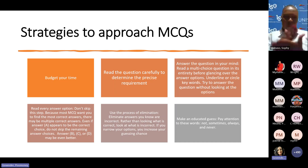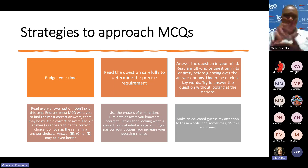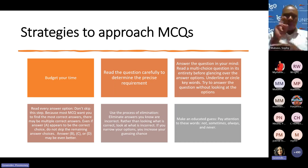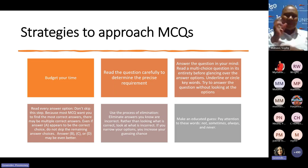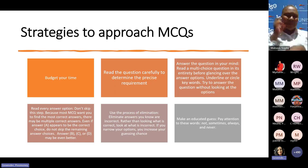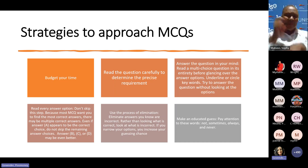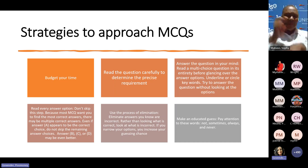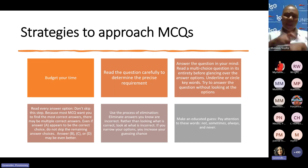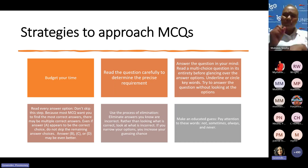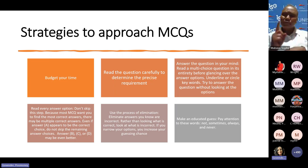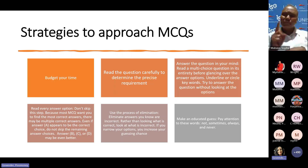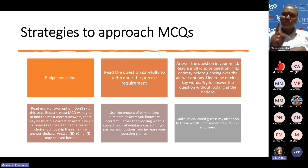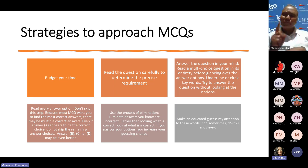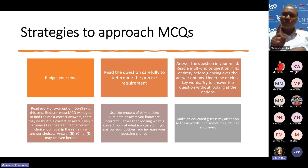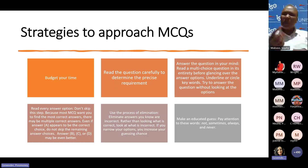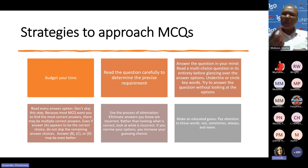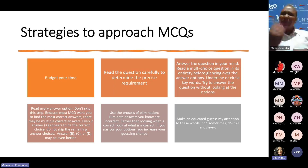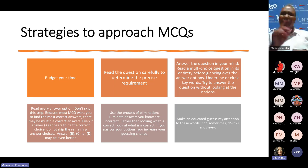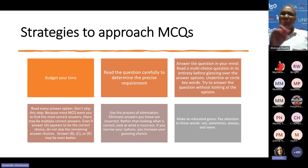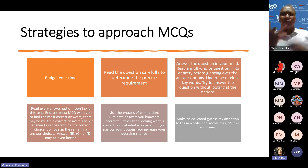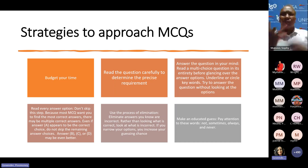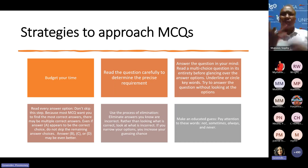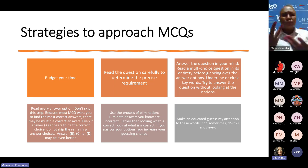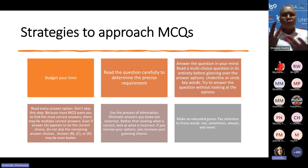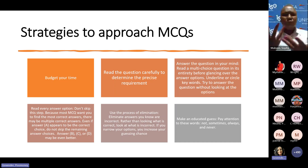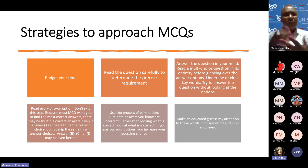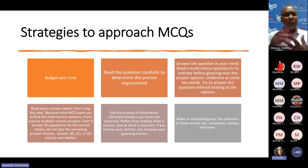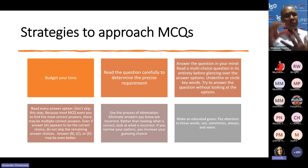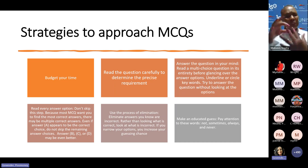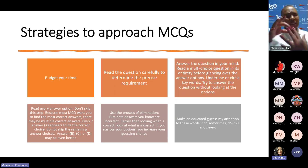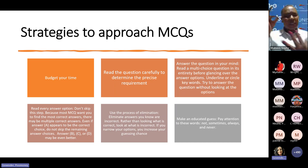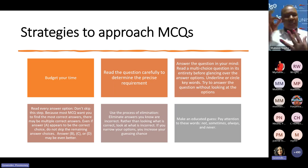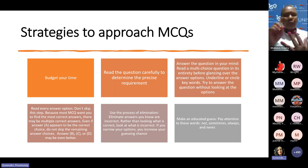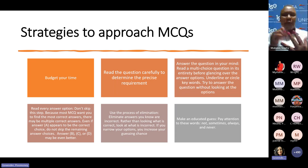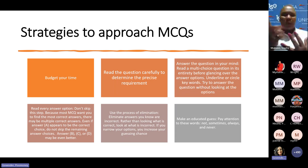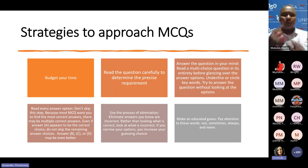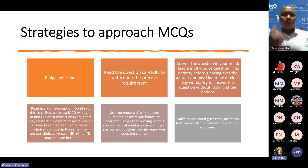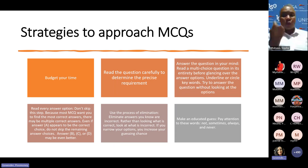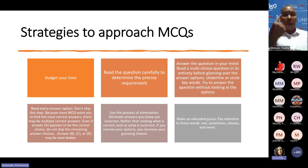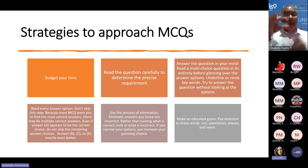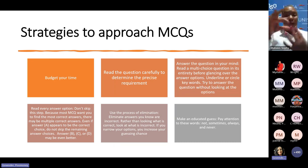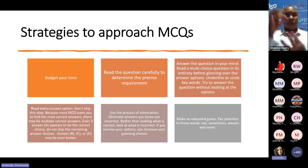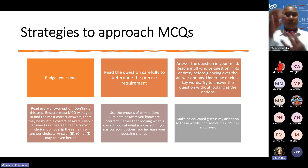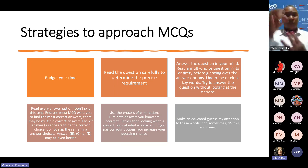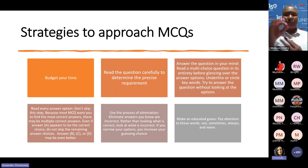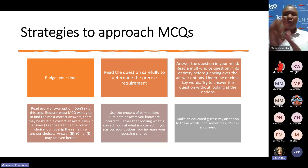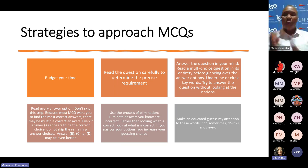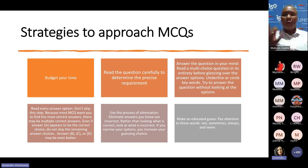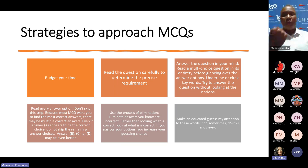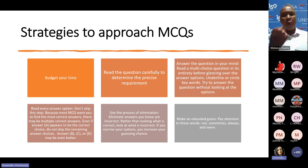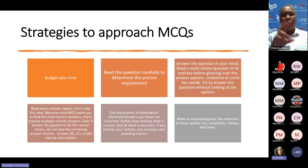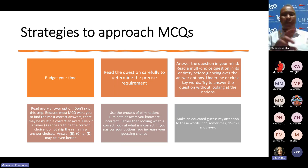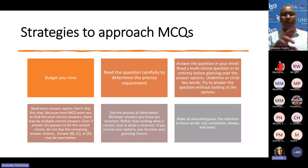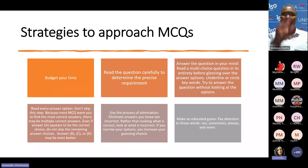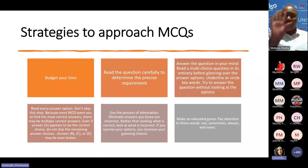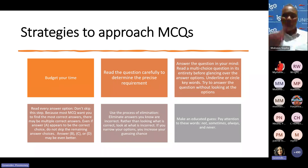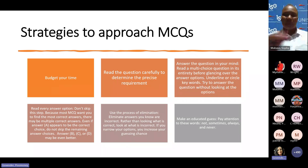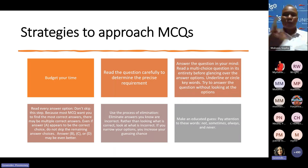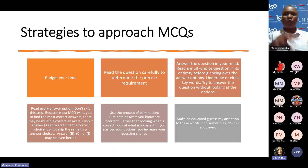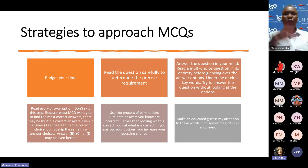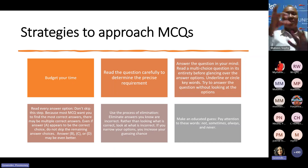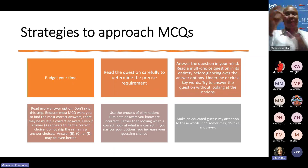is the question asking you? Is the question asking you to select one option, or are you asked to select